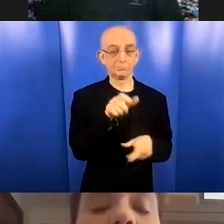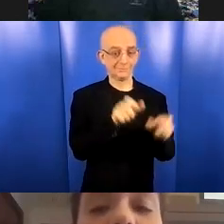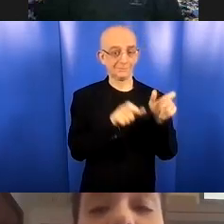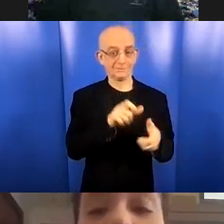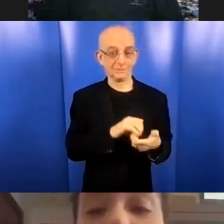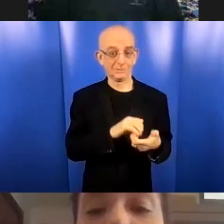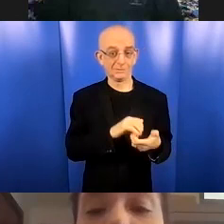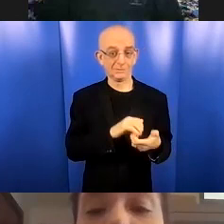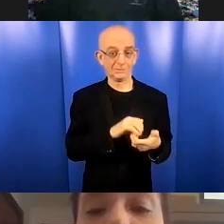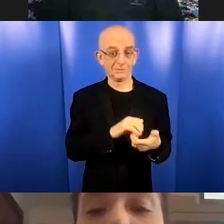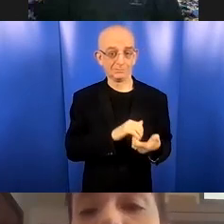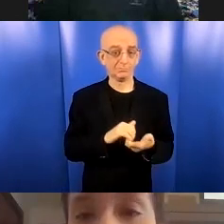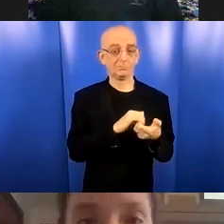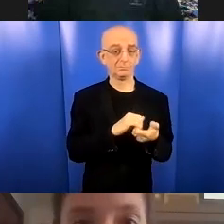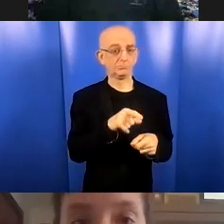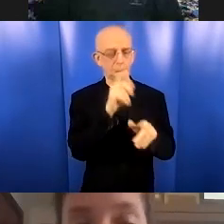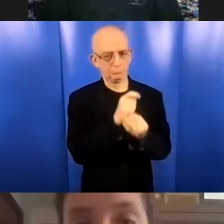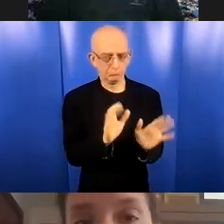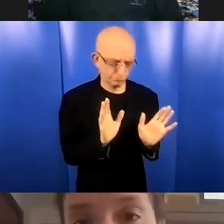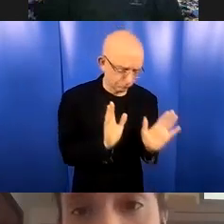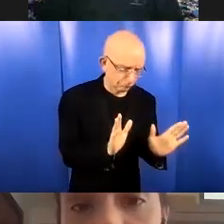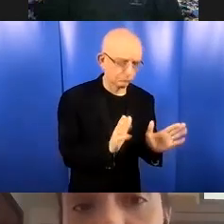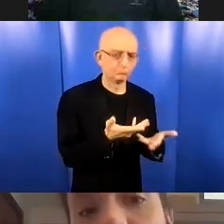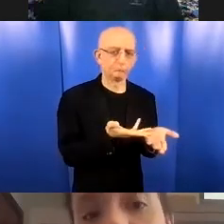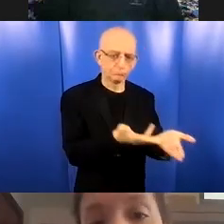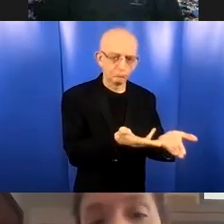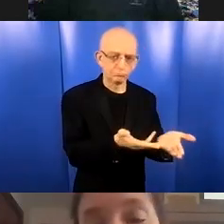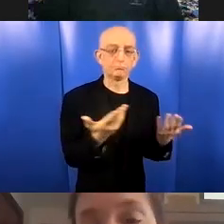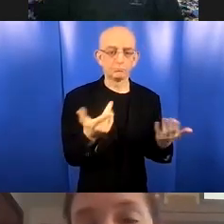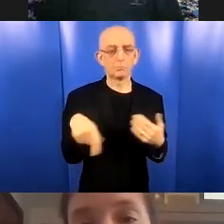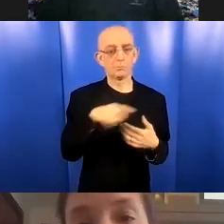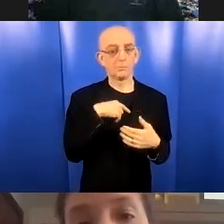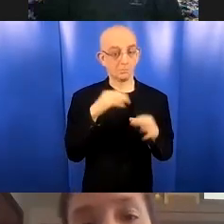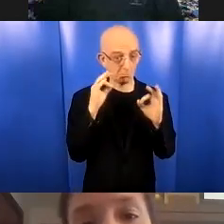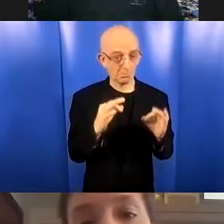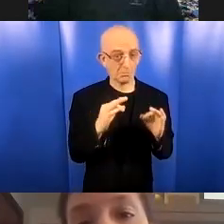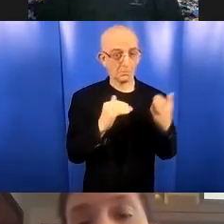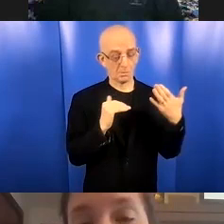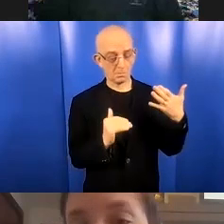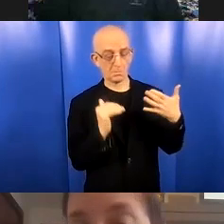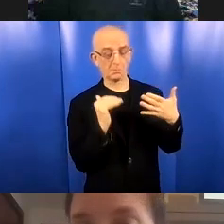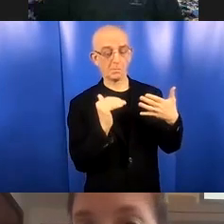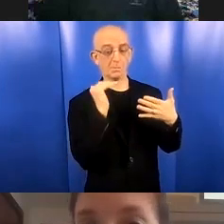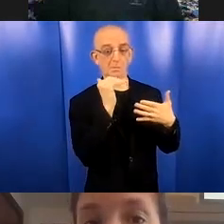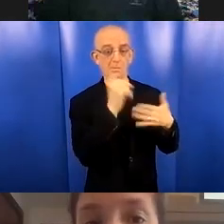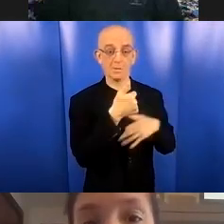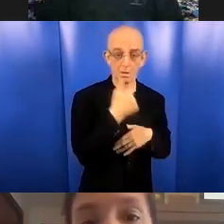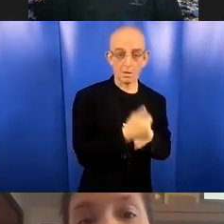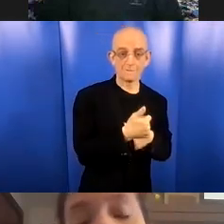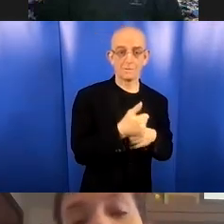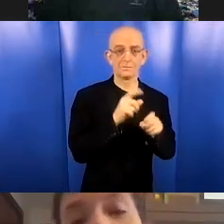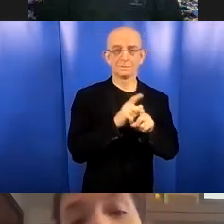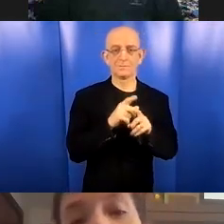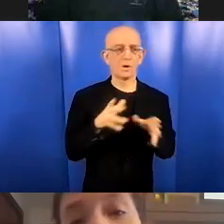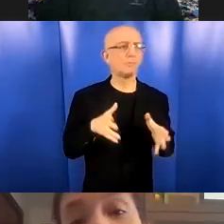So what have we found, right? Unfortunately, the research that we've conducted in the past few years has